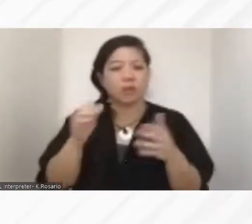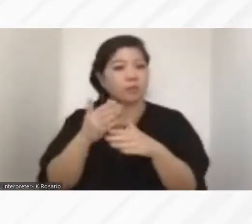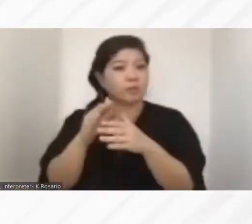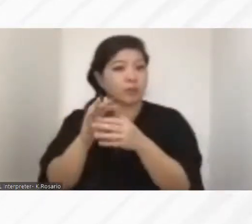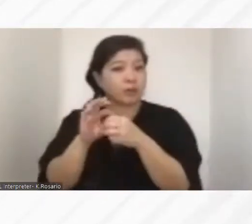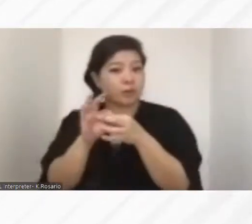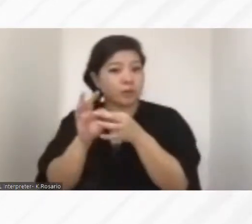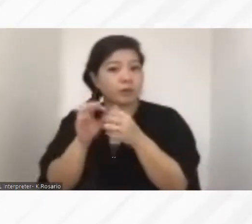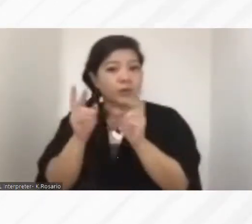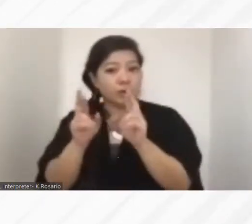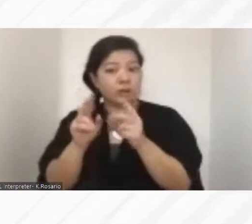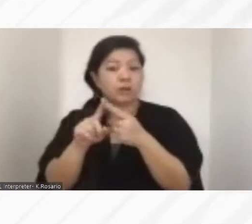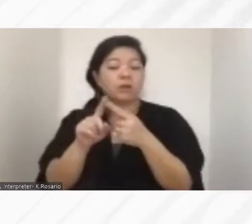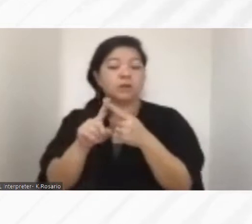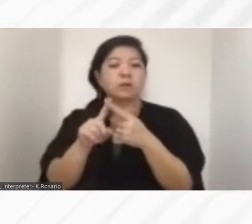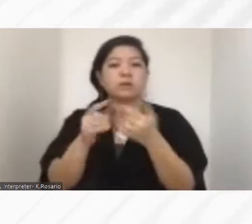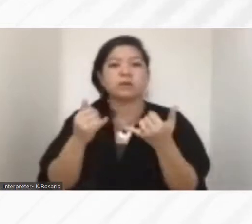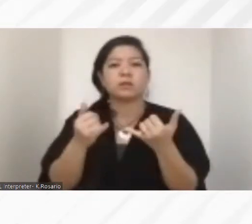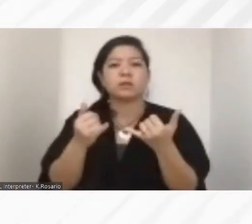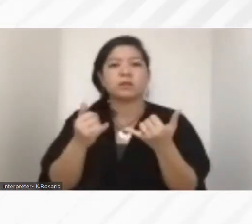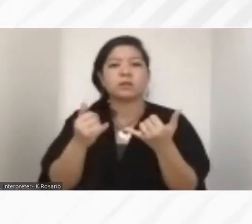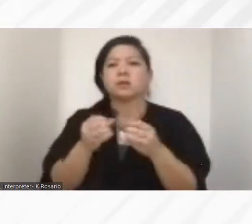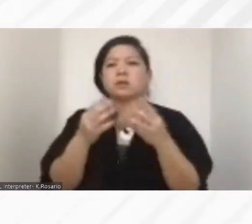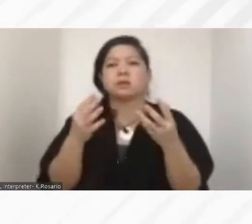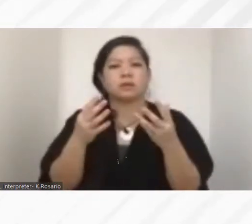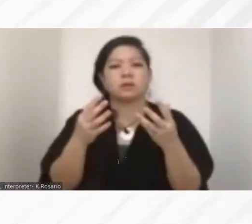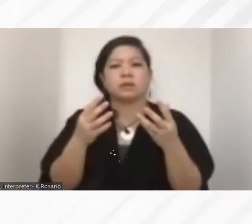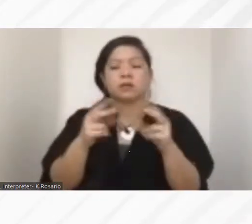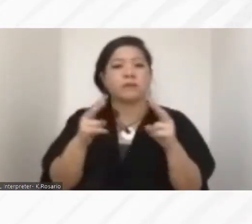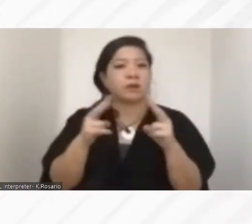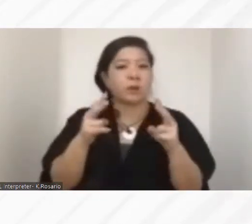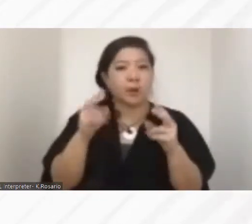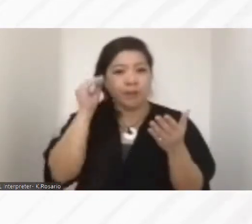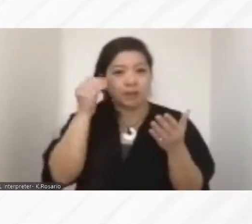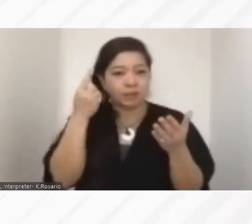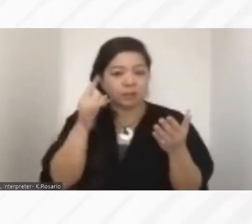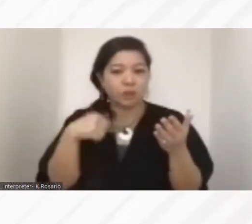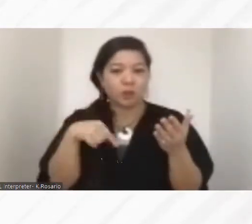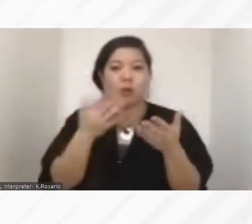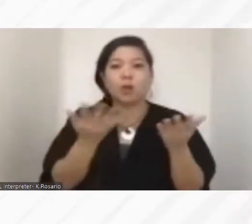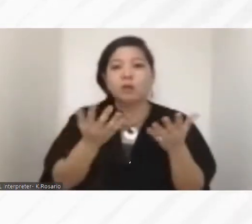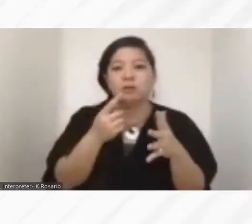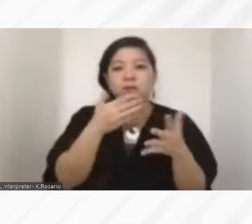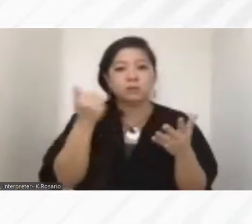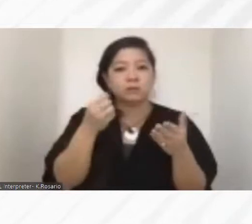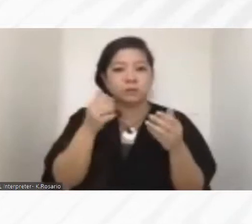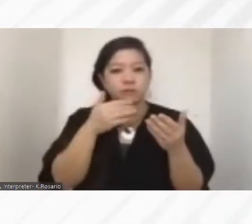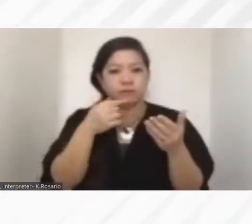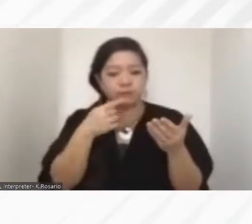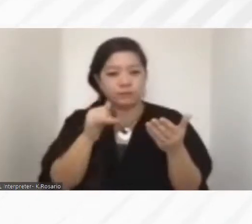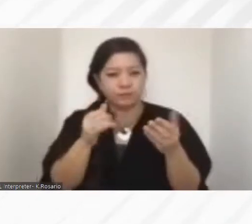together in response to the virus. There are many varying opinions and approaches. What is best said of the many people working